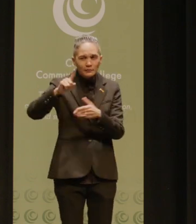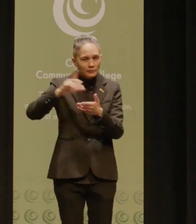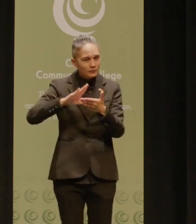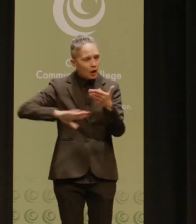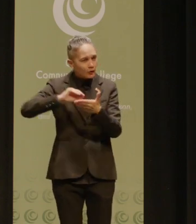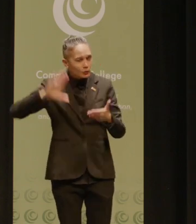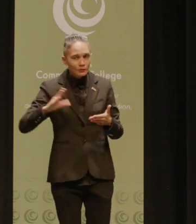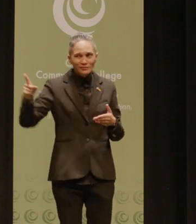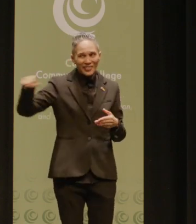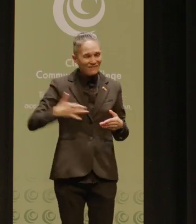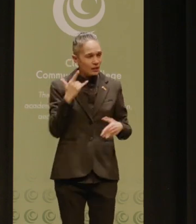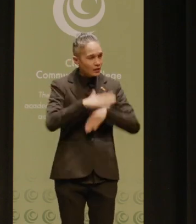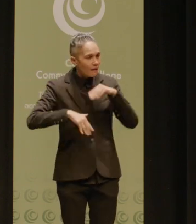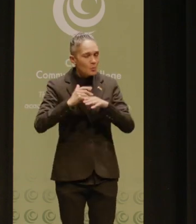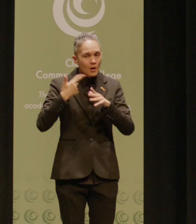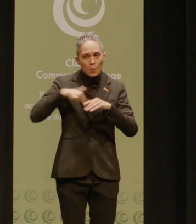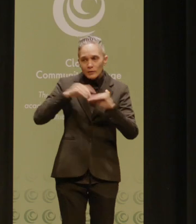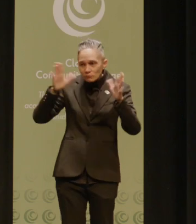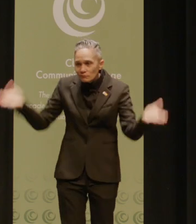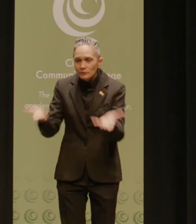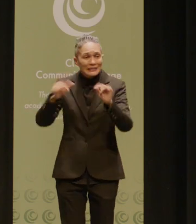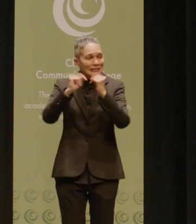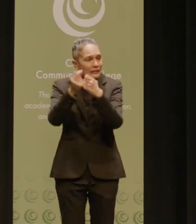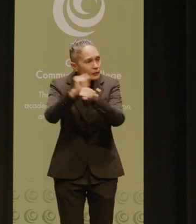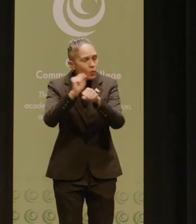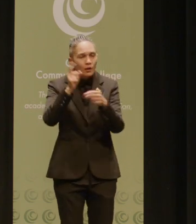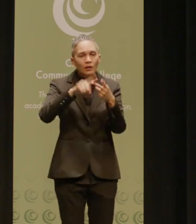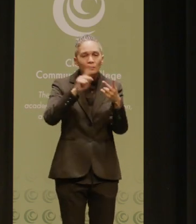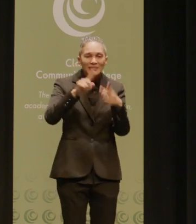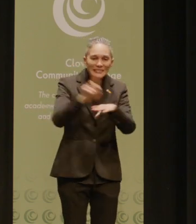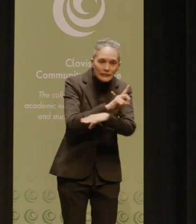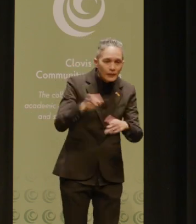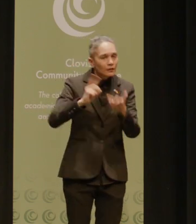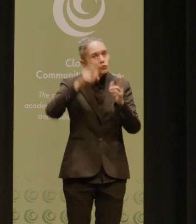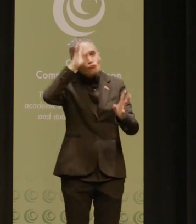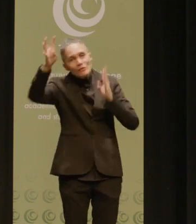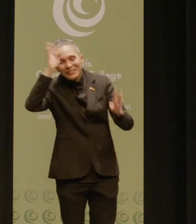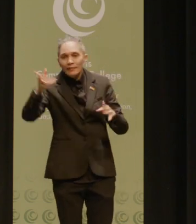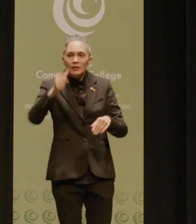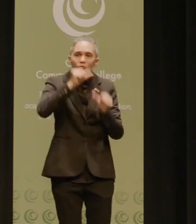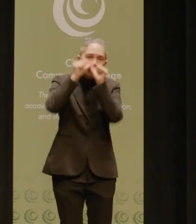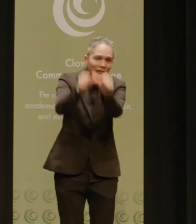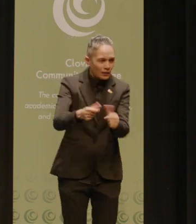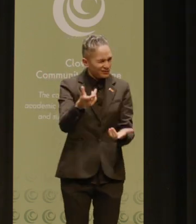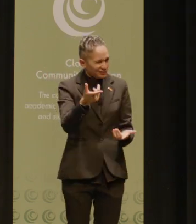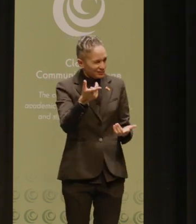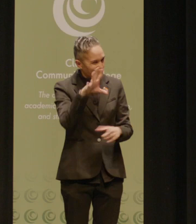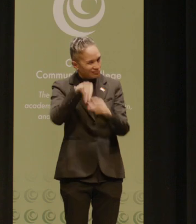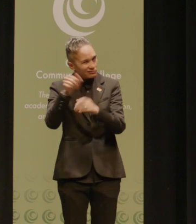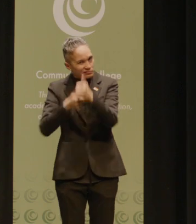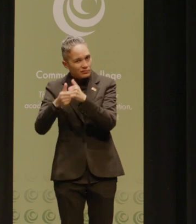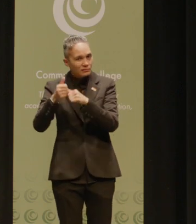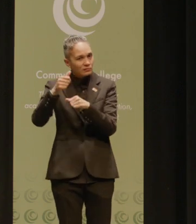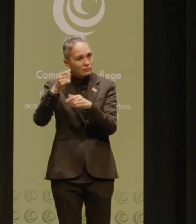people feel comfortable and fostering teamwork and discipline and creativity and resilience.